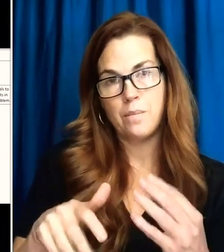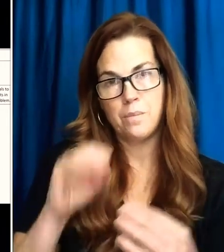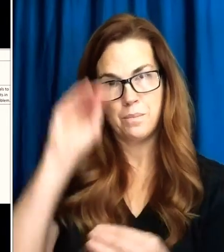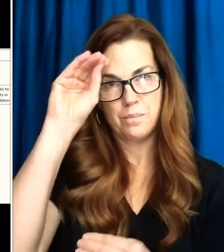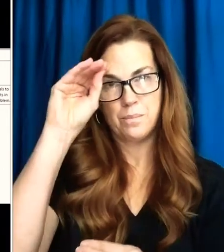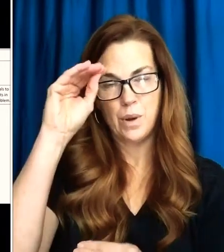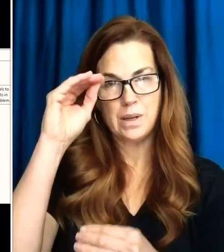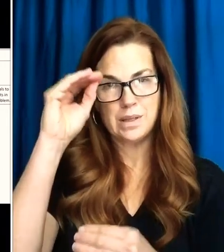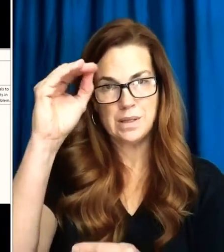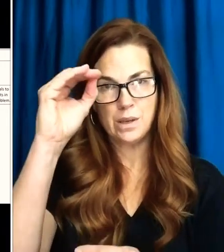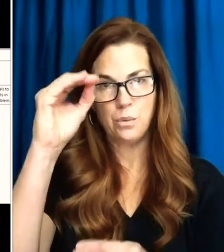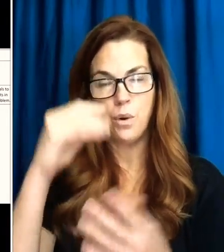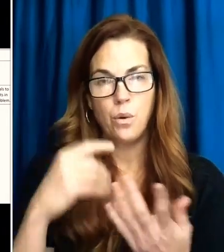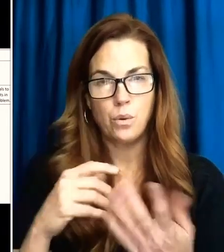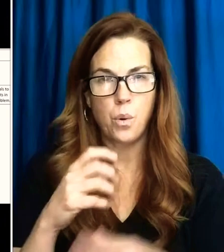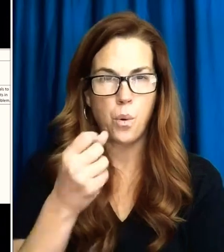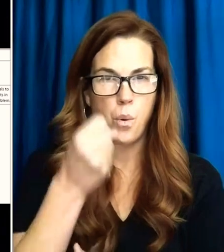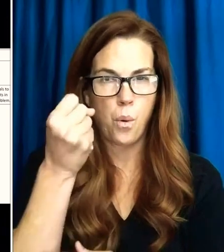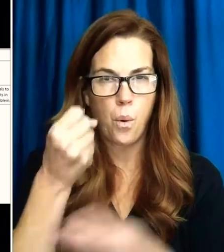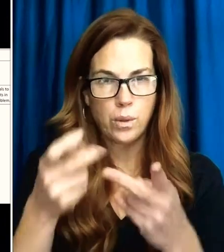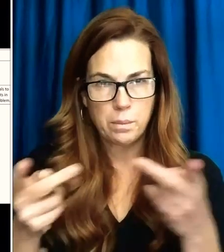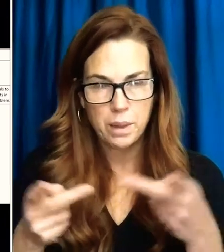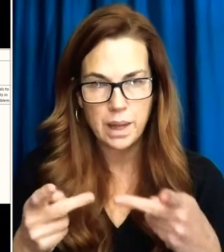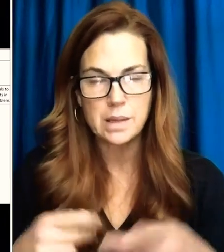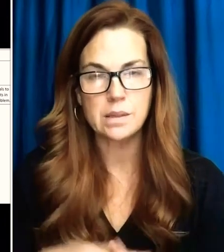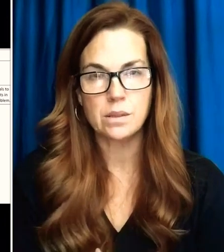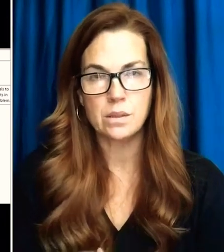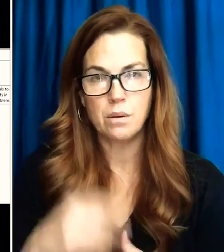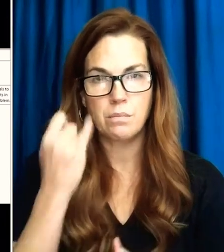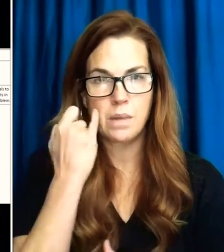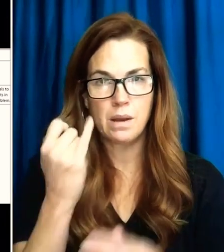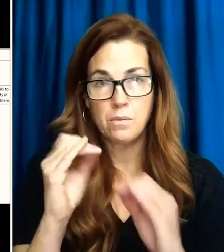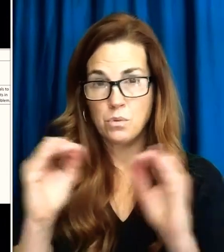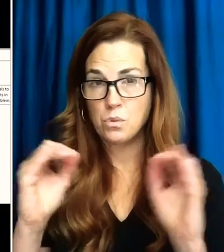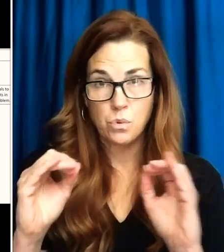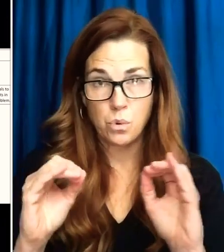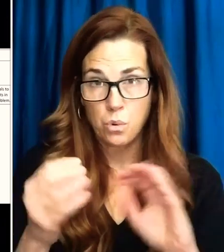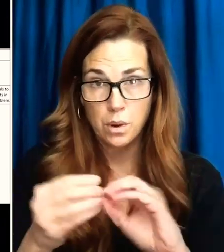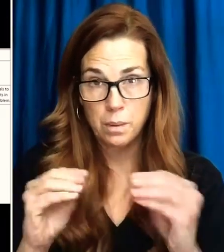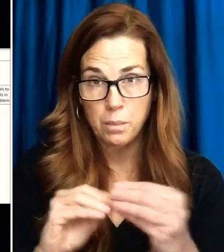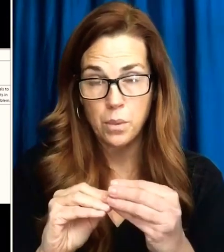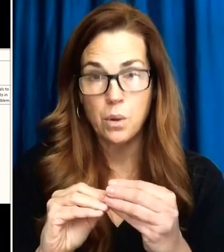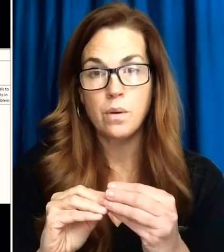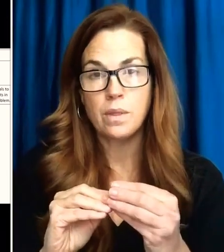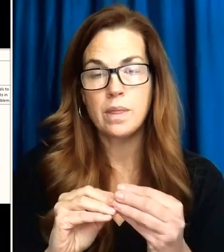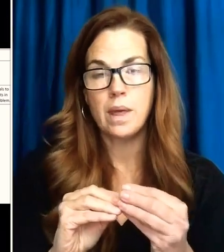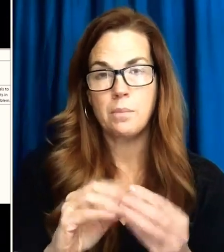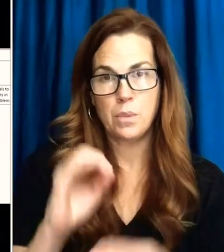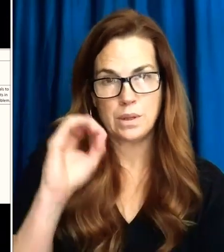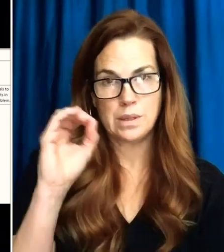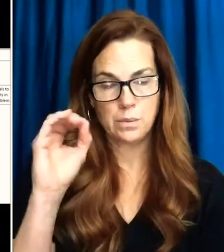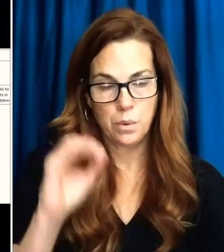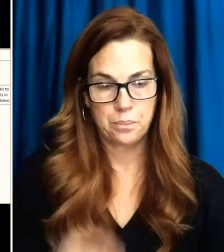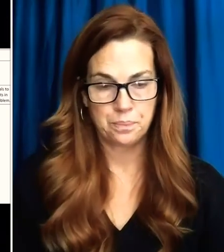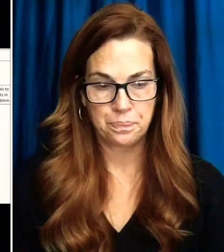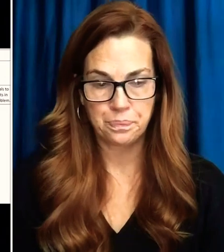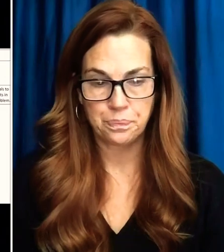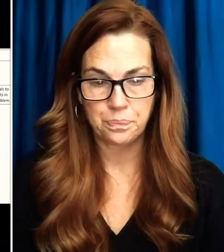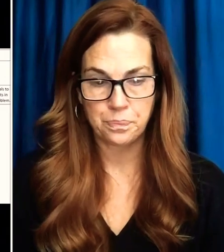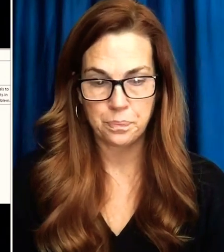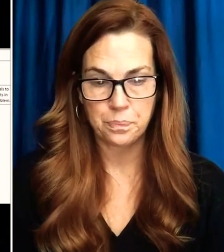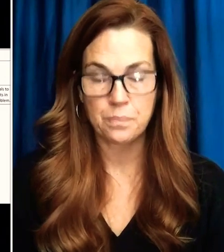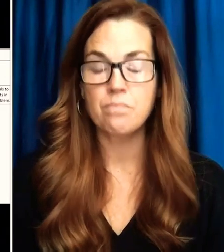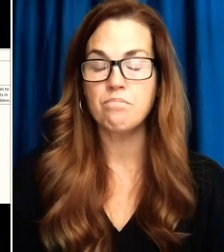if there's no number, I always add a 0. Okay, so how many times does 20 go into